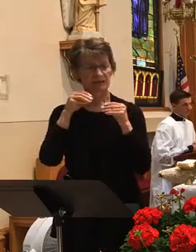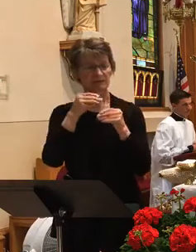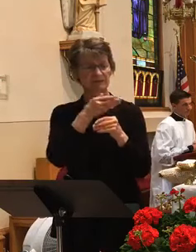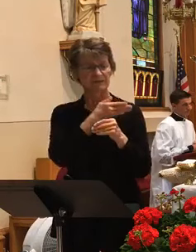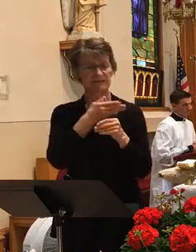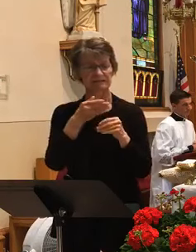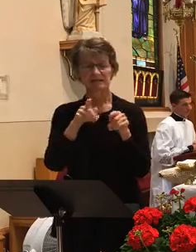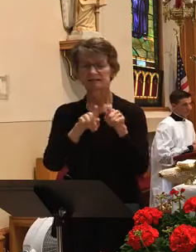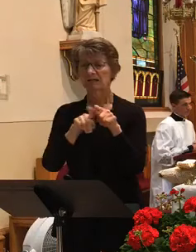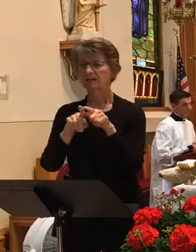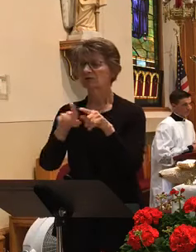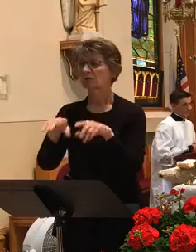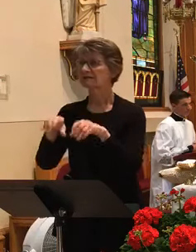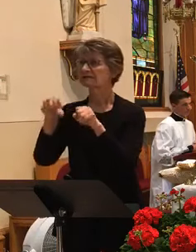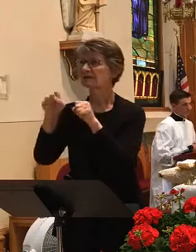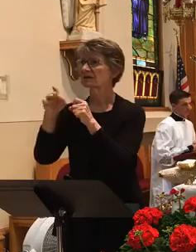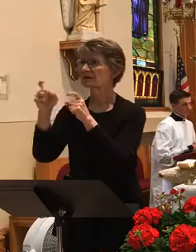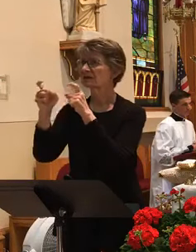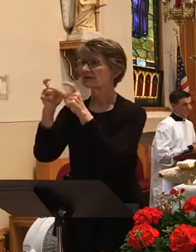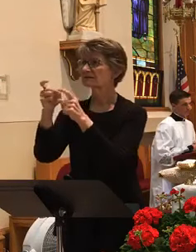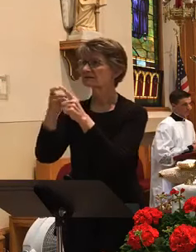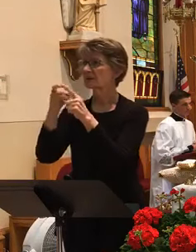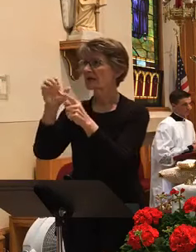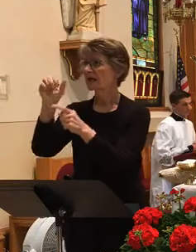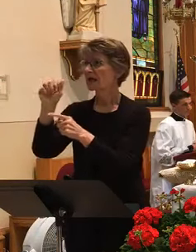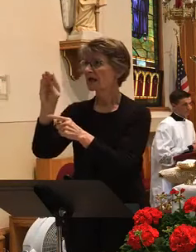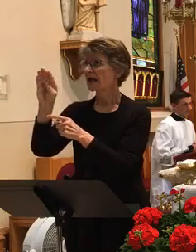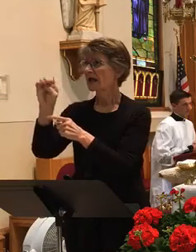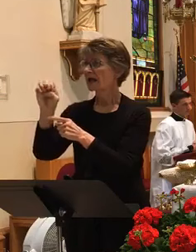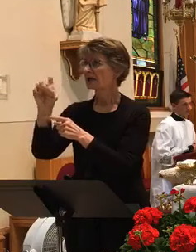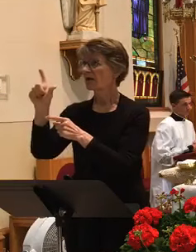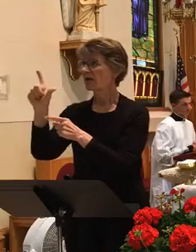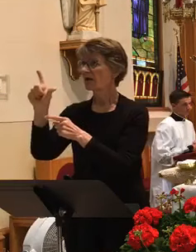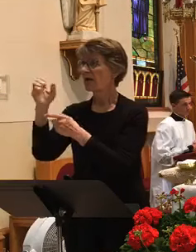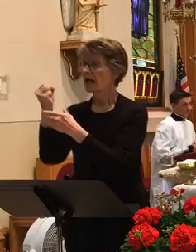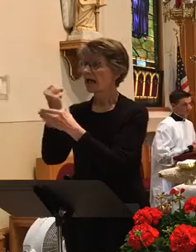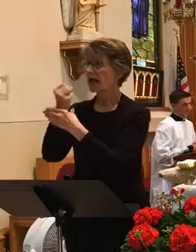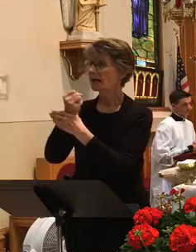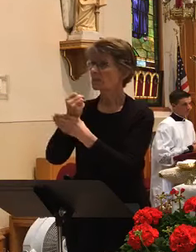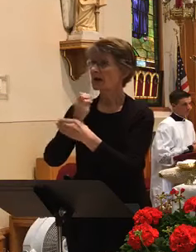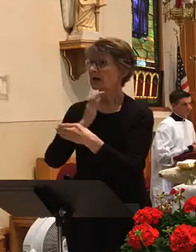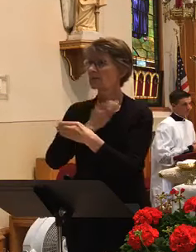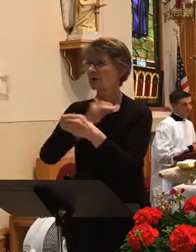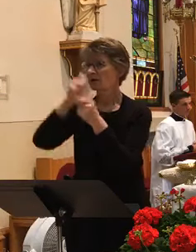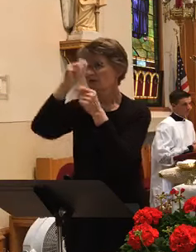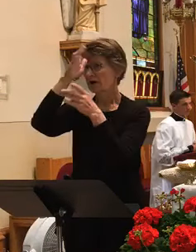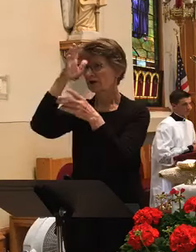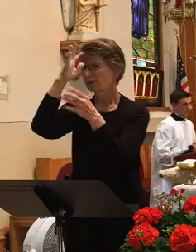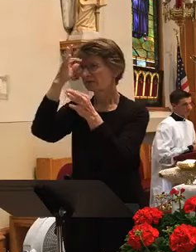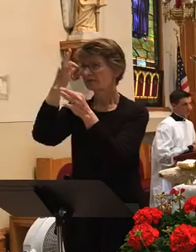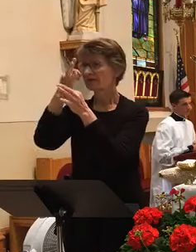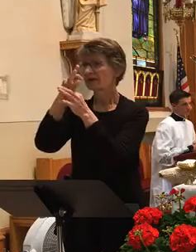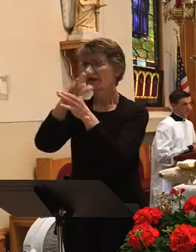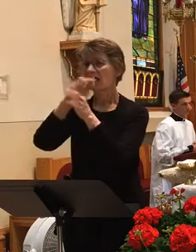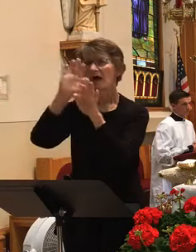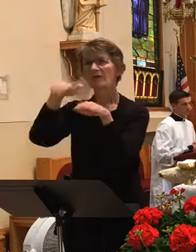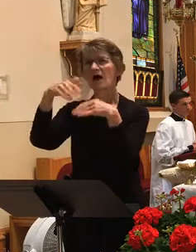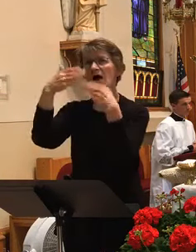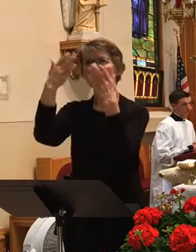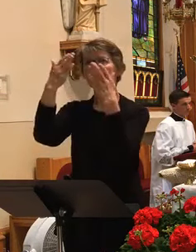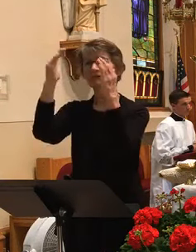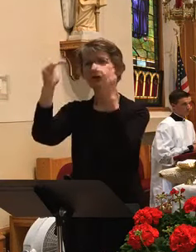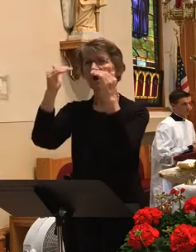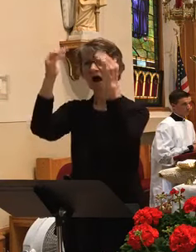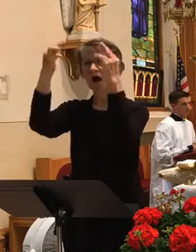the gifts of your servant Abel the just, the sacrifice of Abraham our father in faith, and the offering of your high